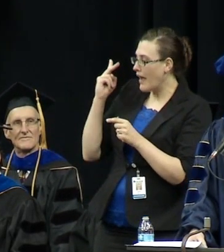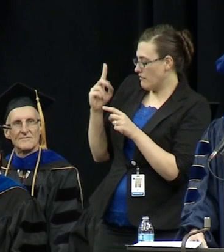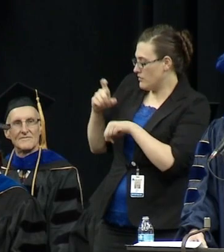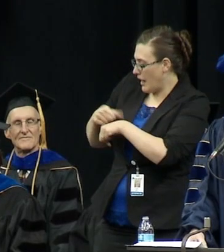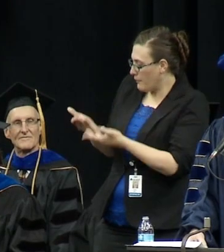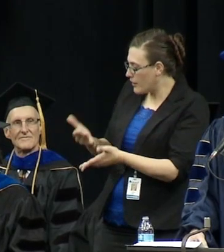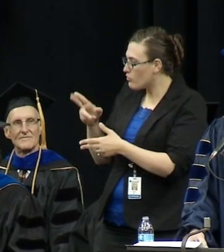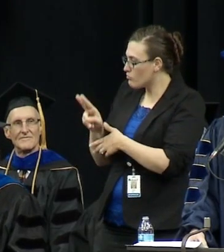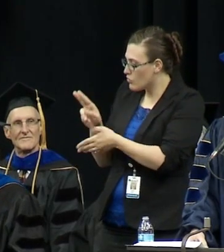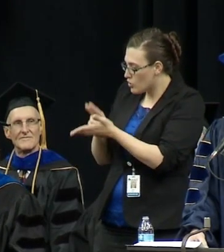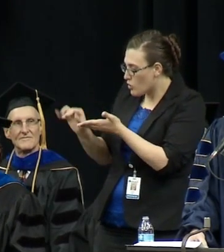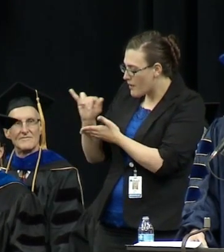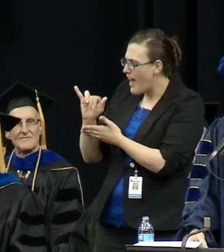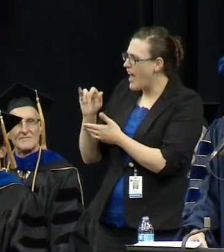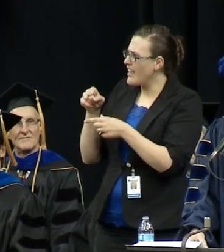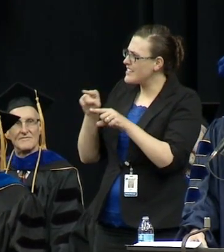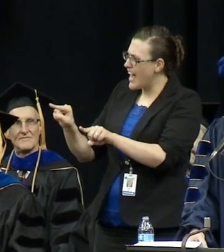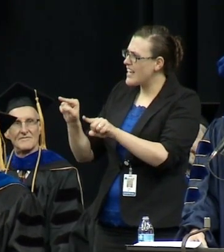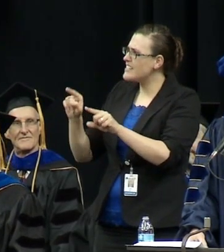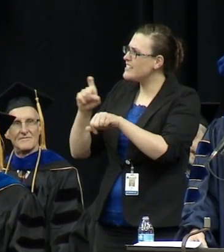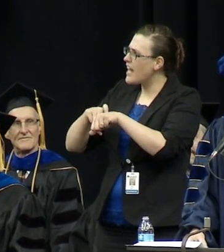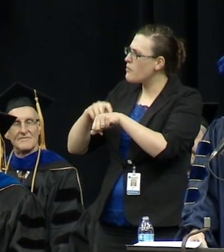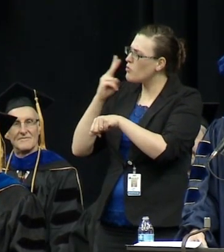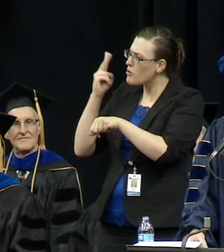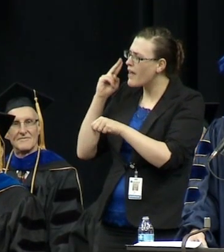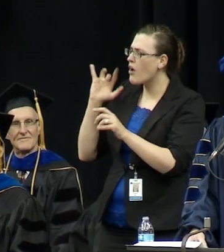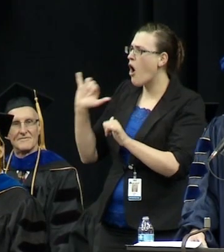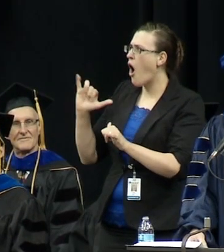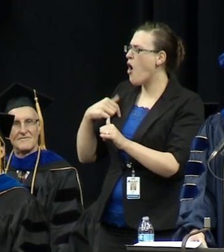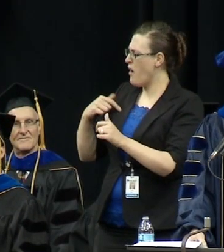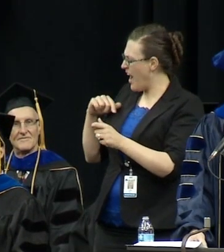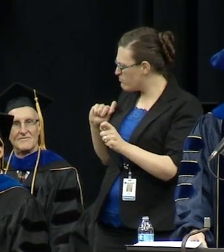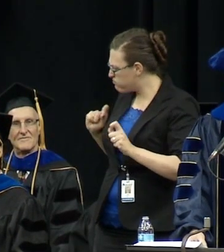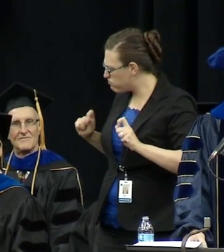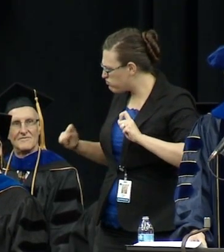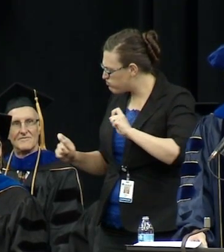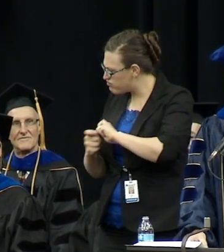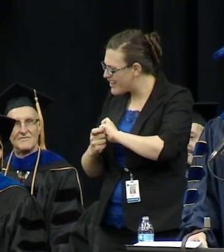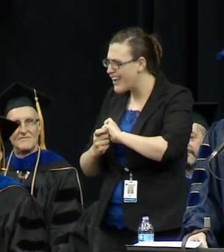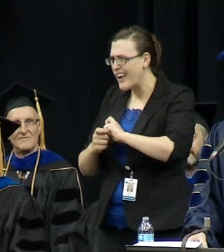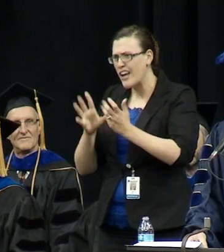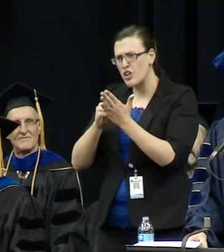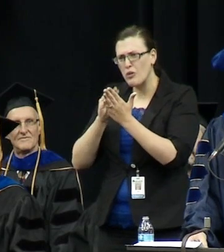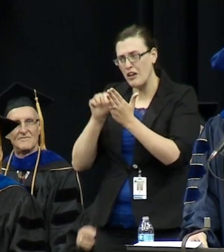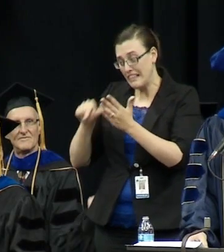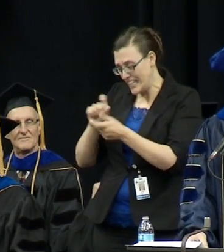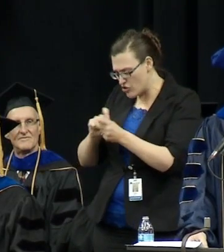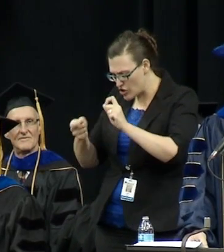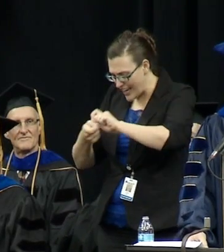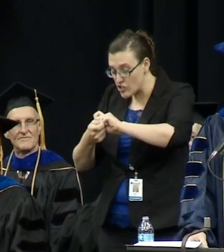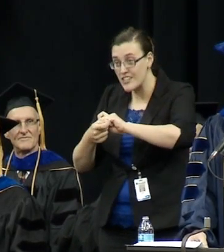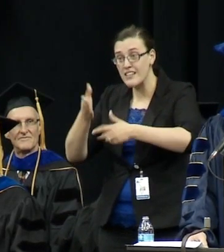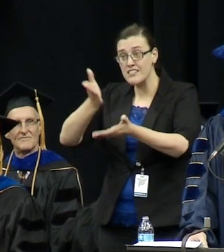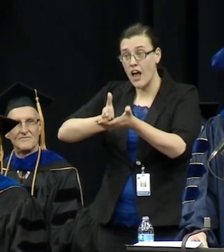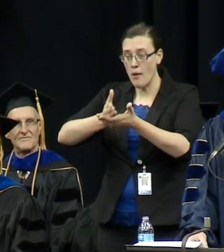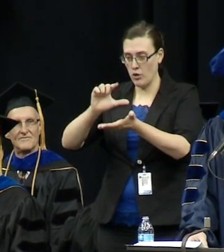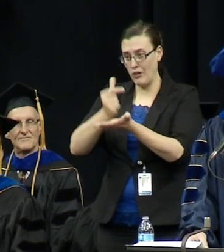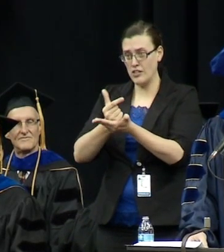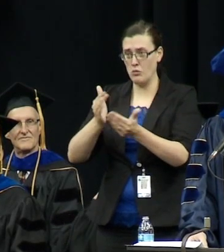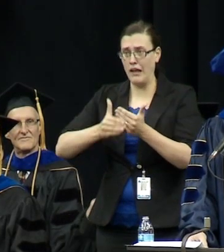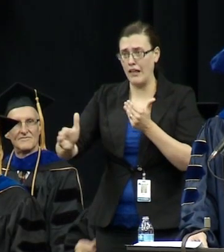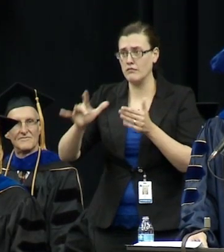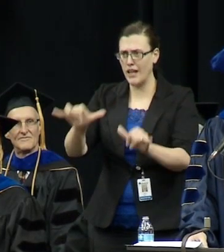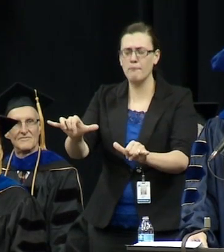Iowa as one of the most transformative periods in your life. And you will quickly learn that these changes do not stop once you